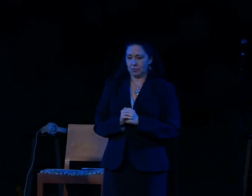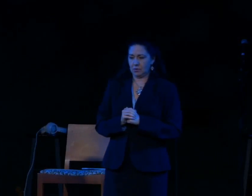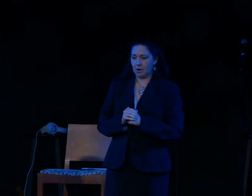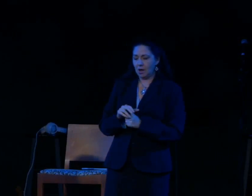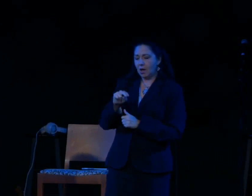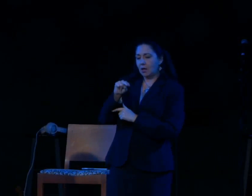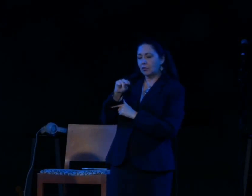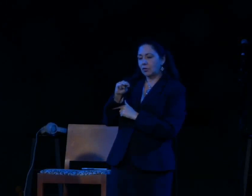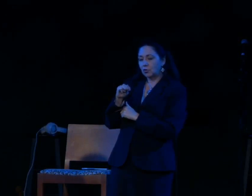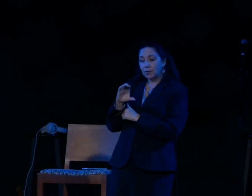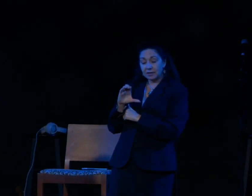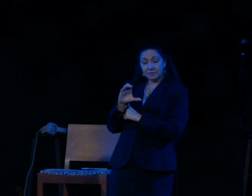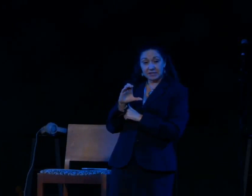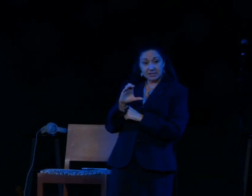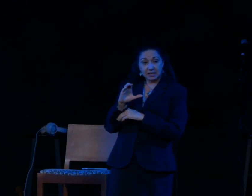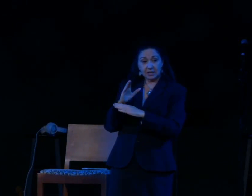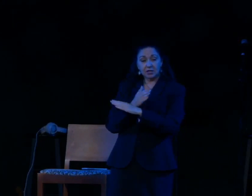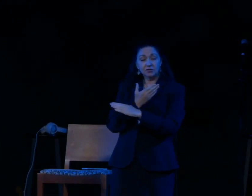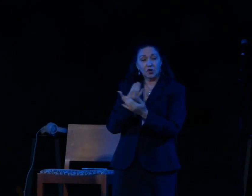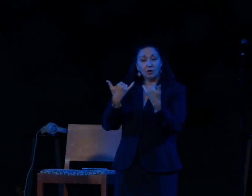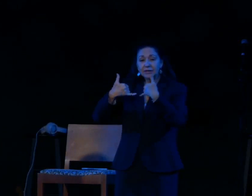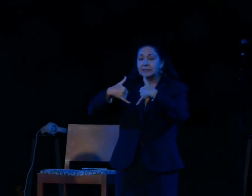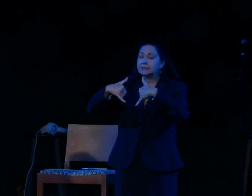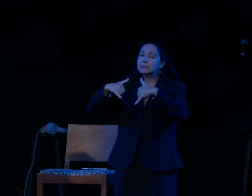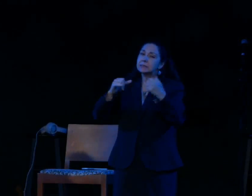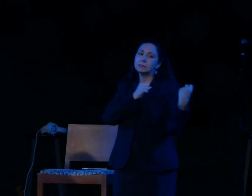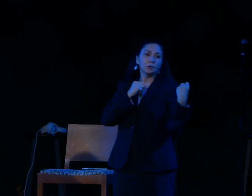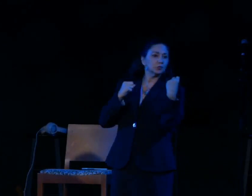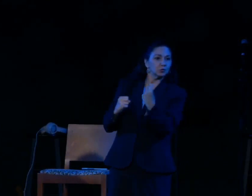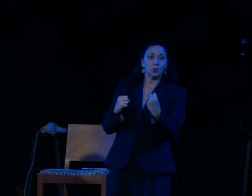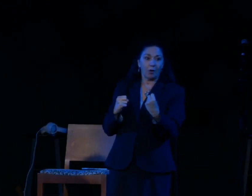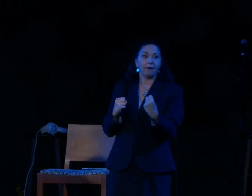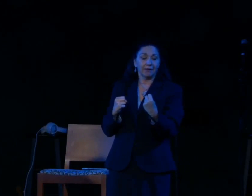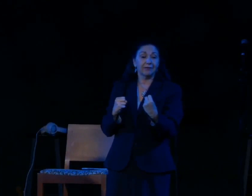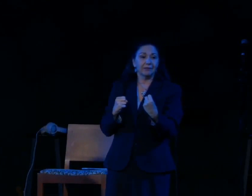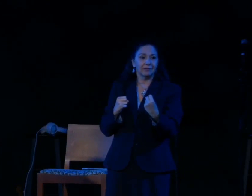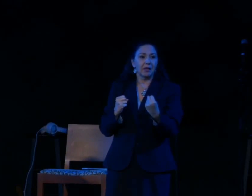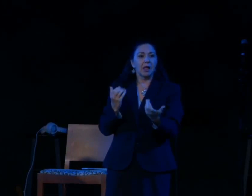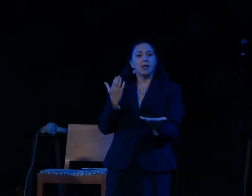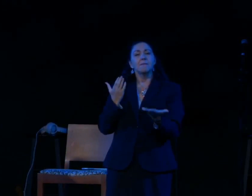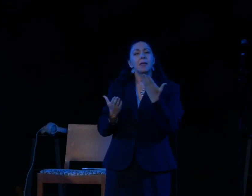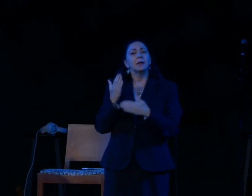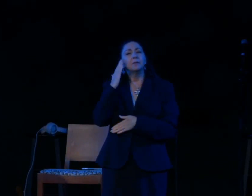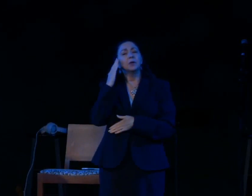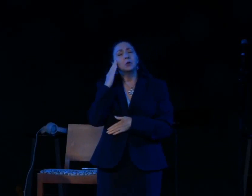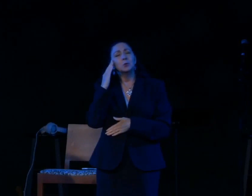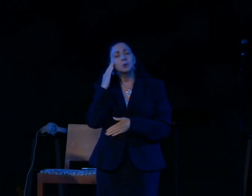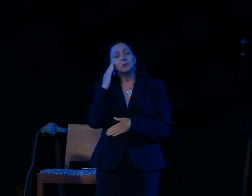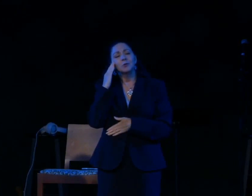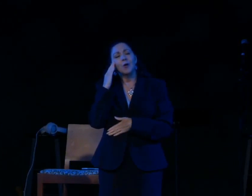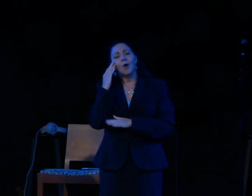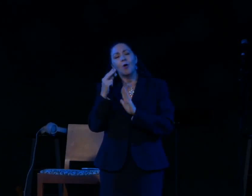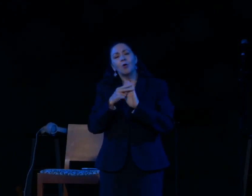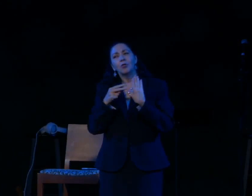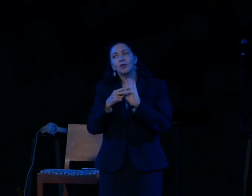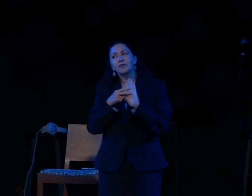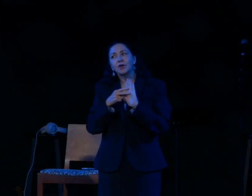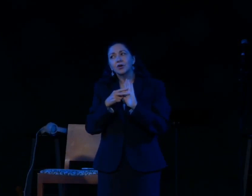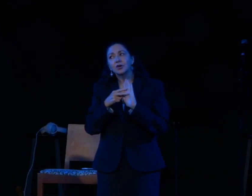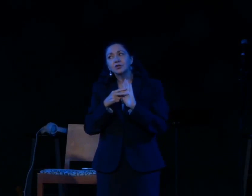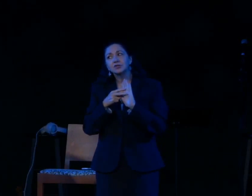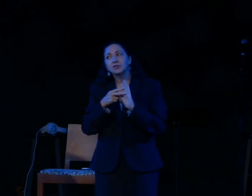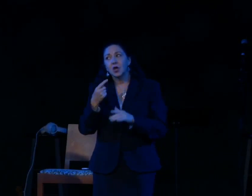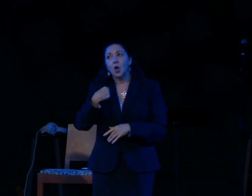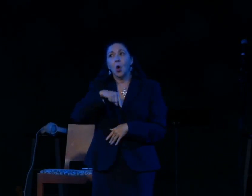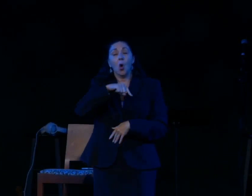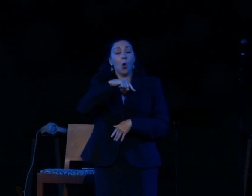United Methodist song is still strong. Maybe you know some of the verses. We have